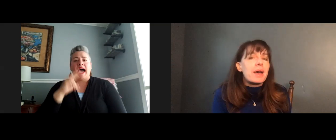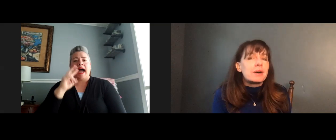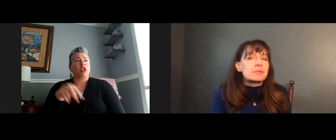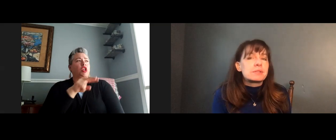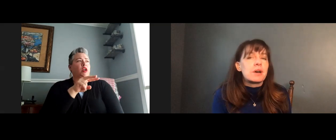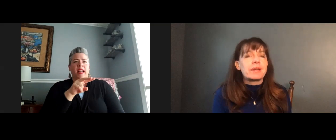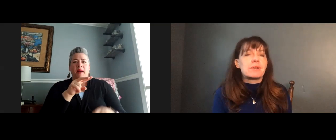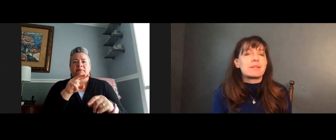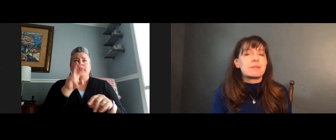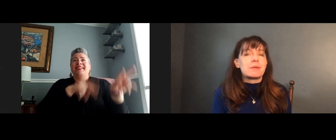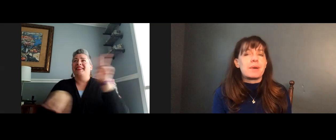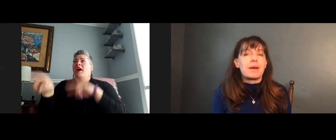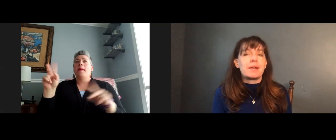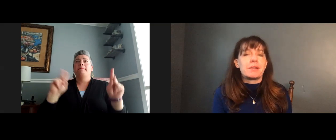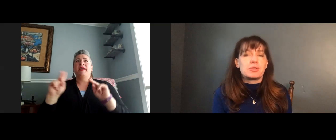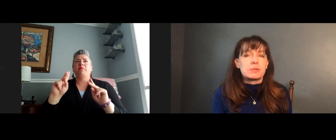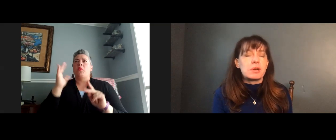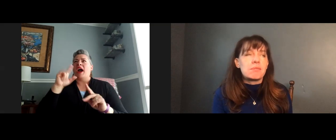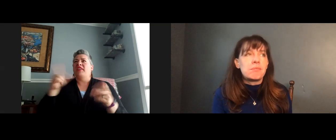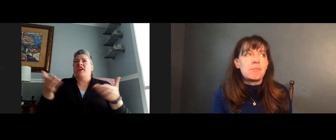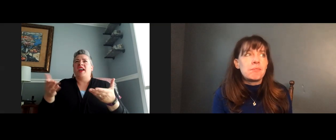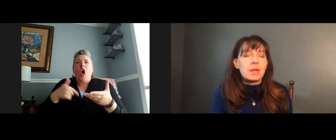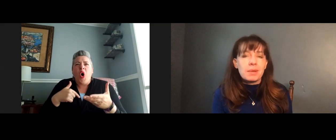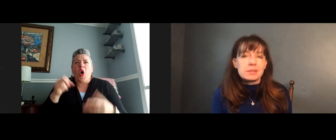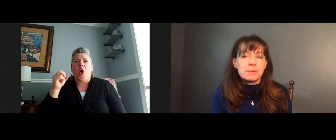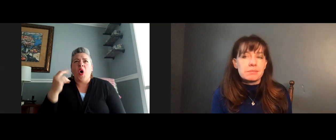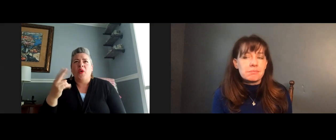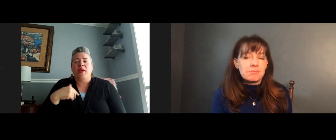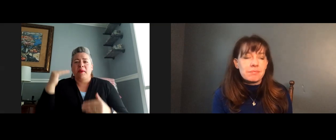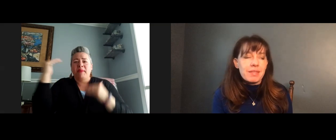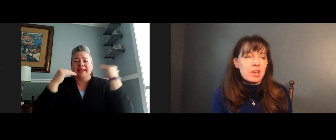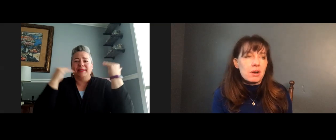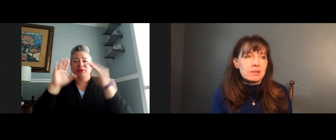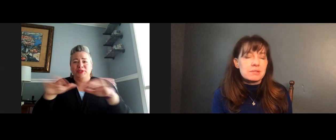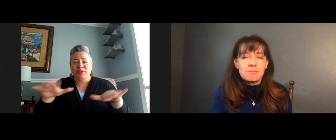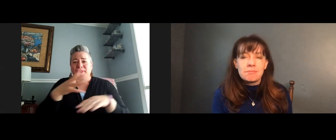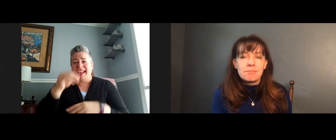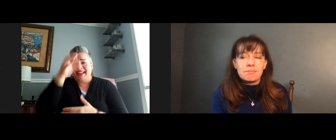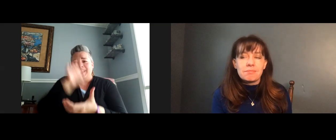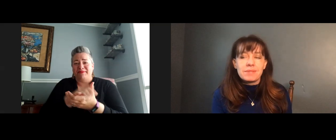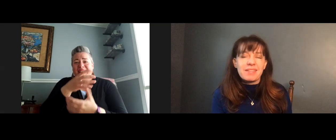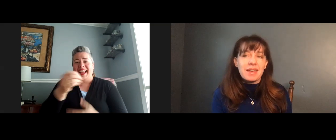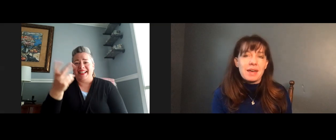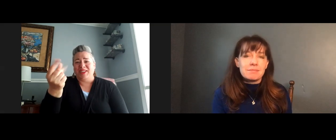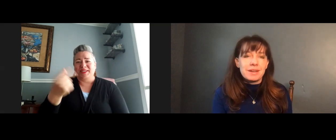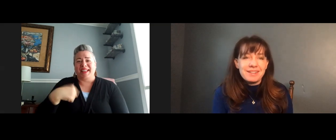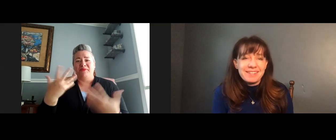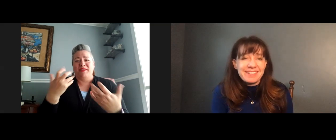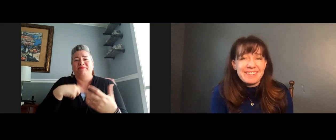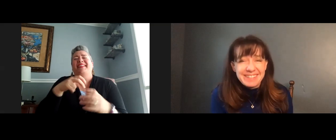people in my house oh that's right there are my adult children and my husband and the dogs and